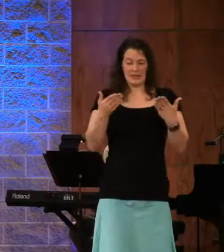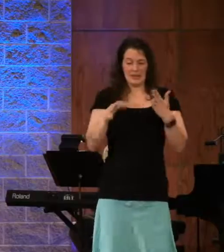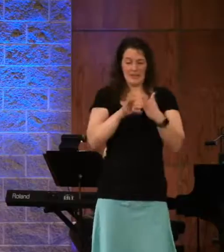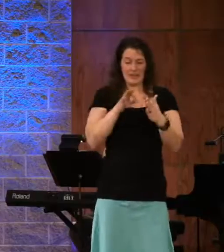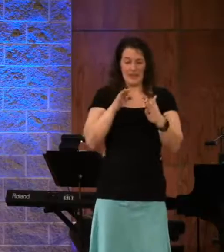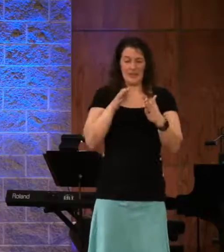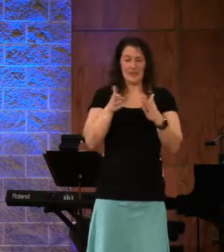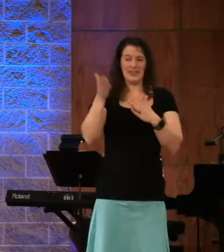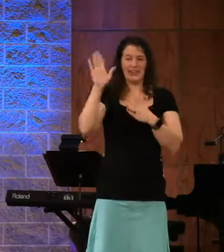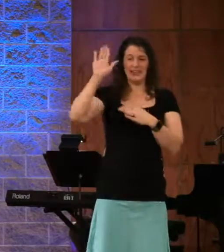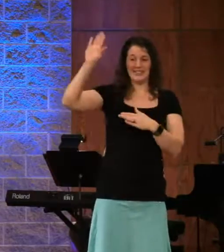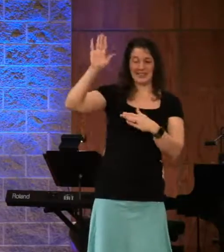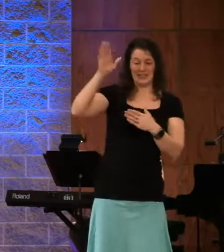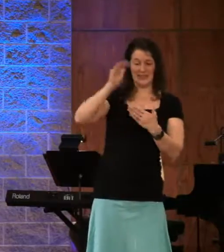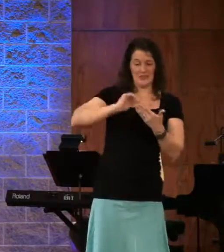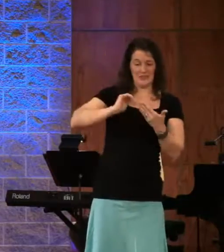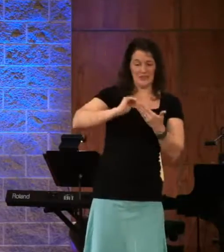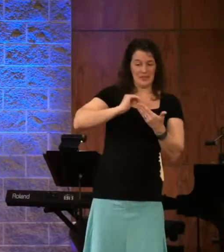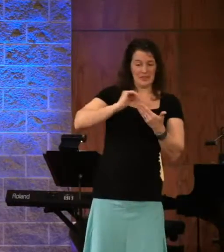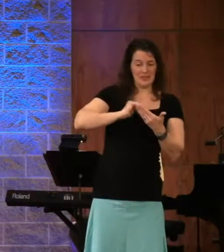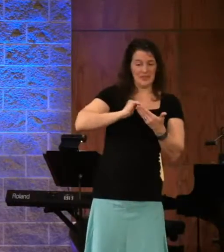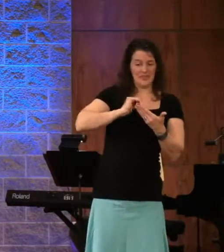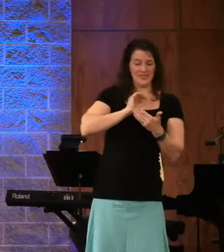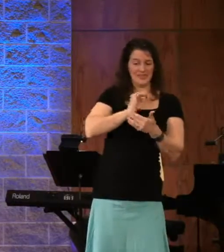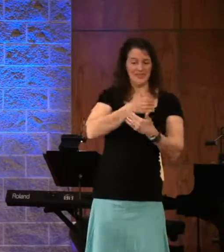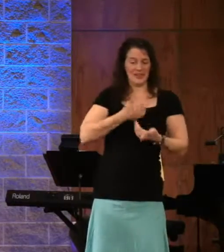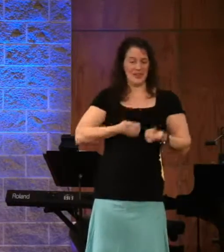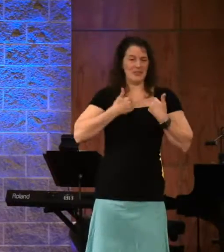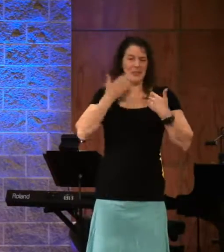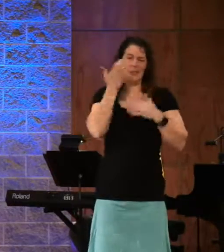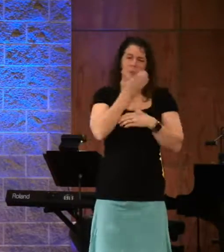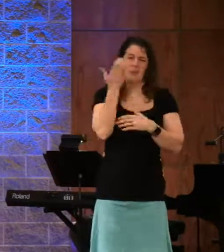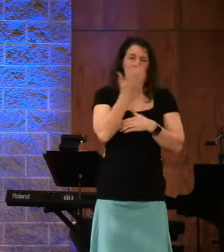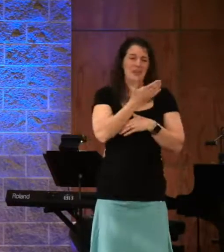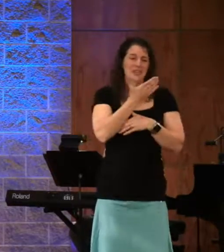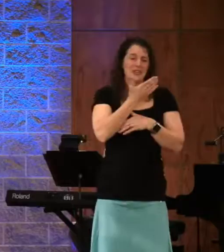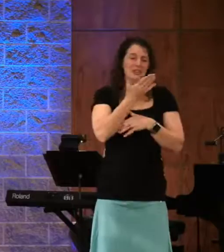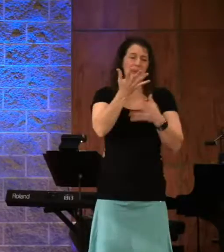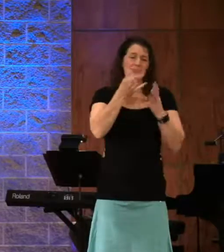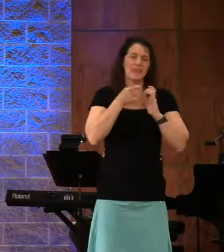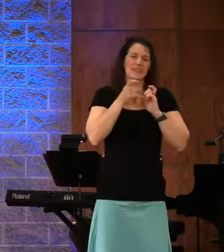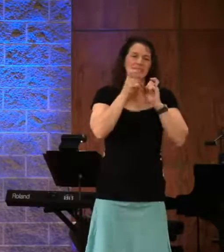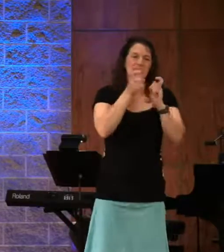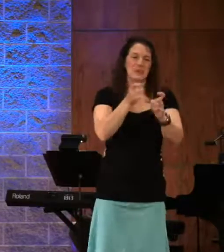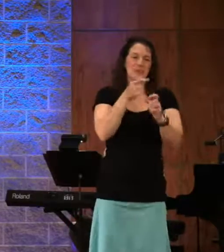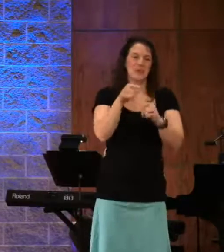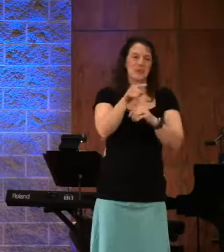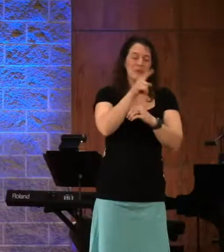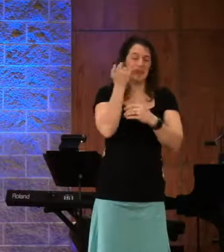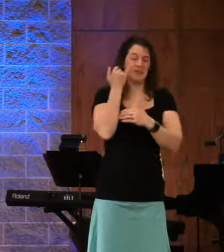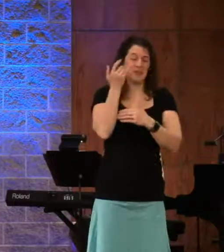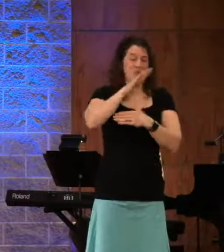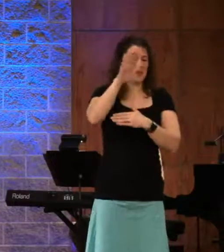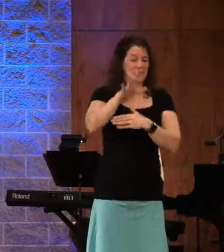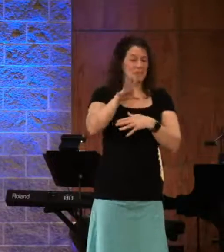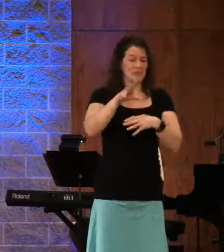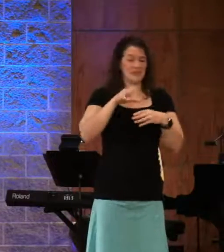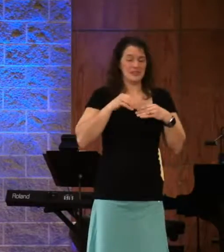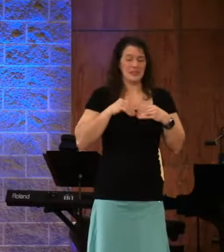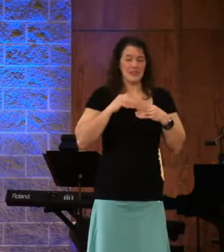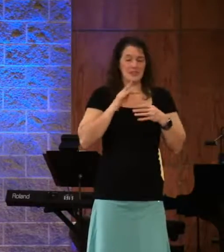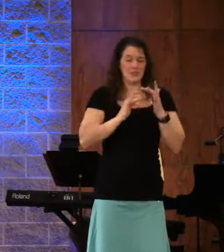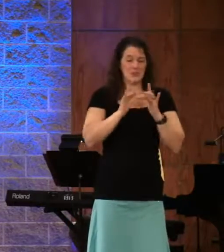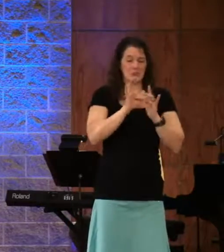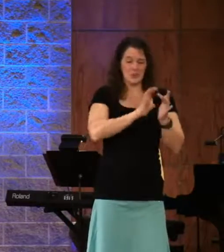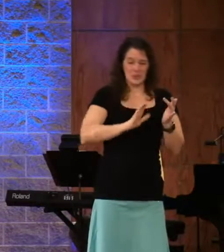God's forgiveness in our lives, and it's absolutely wonderful. We want to give that to you. If you have never received